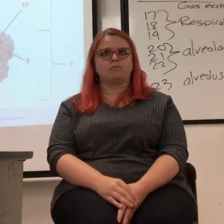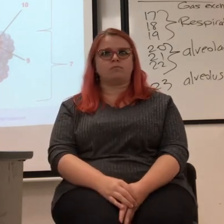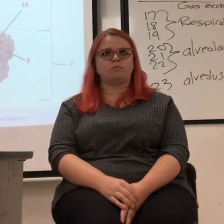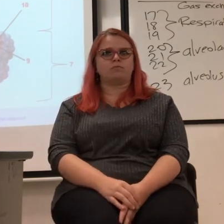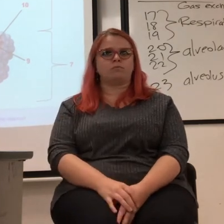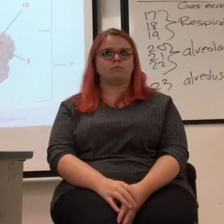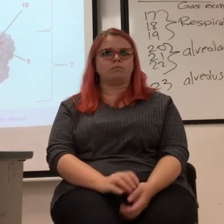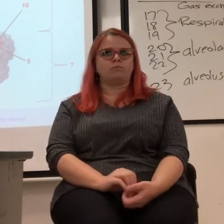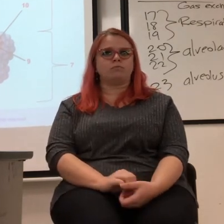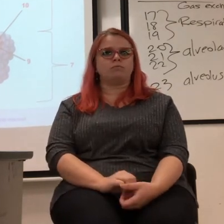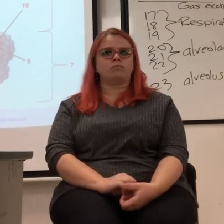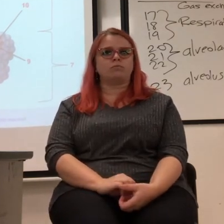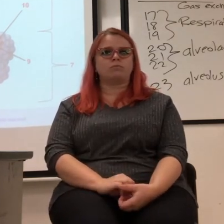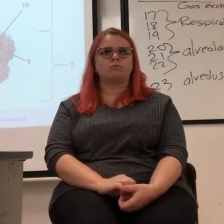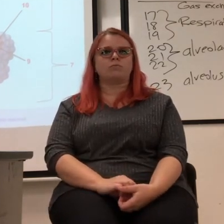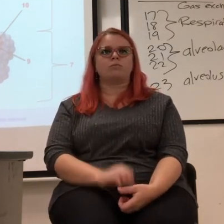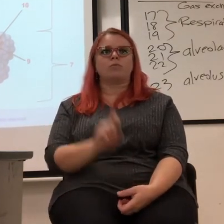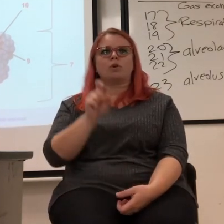asinus